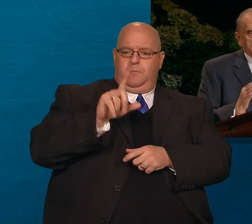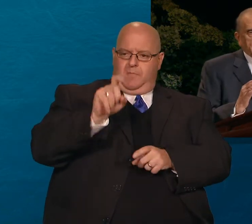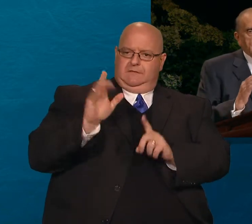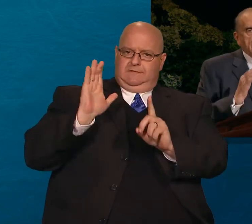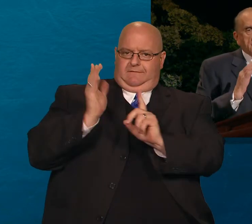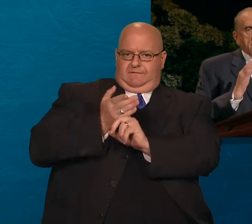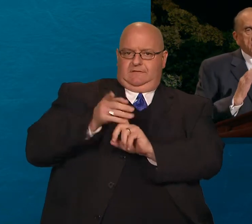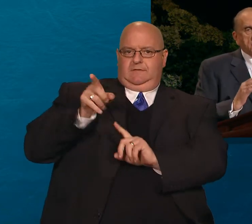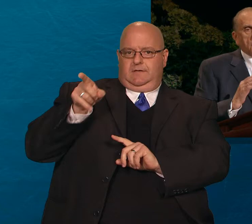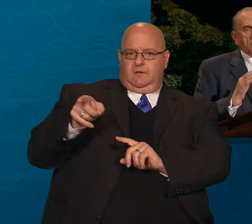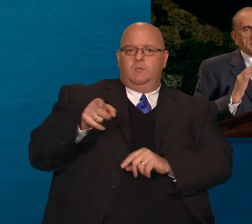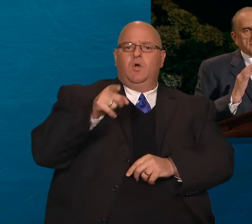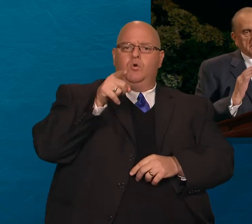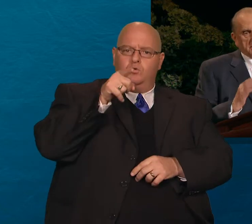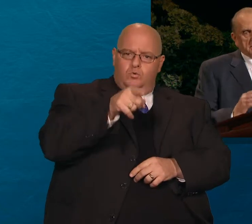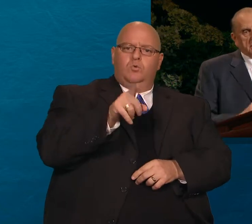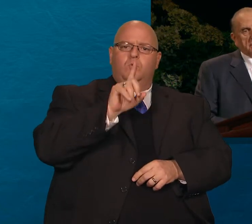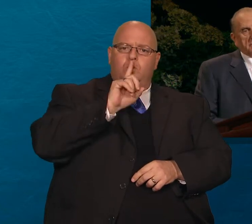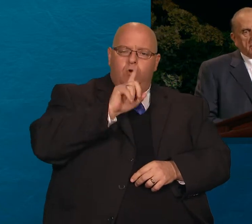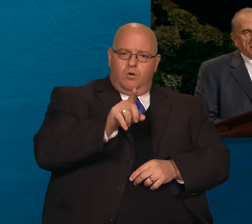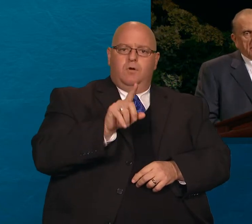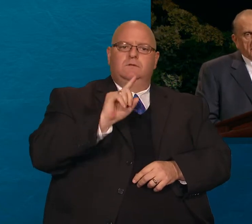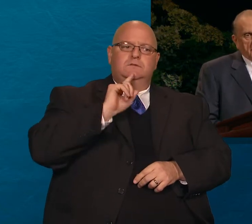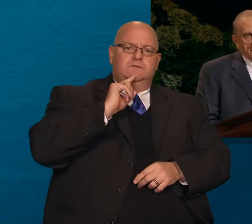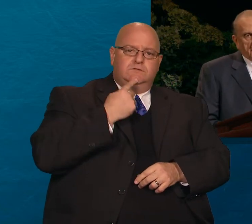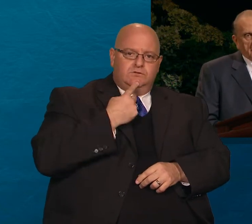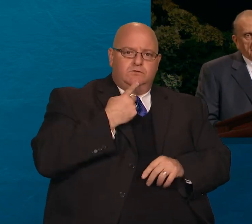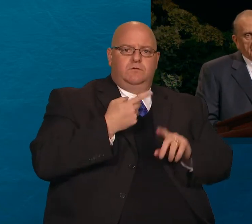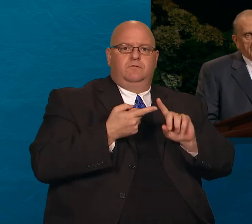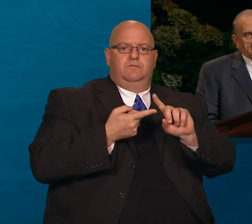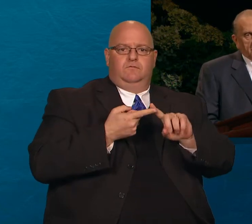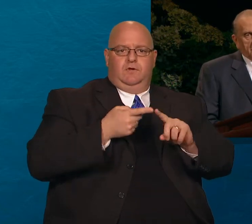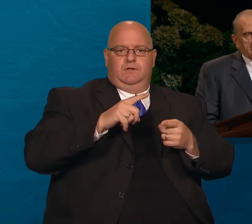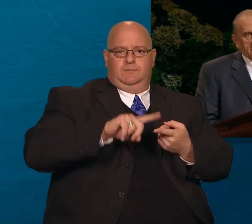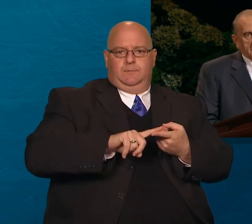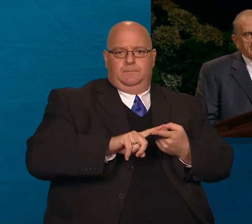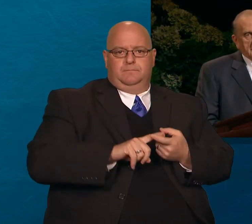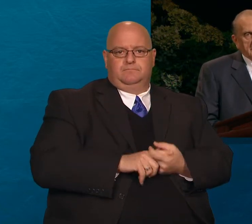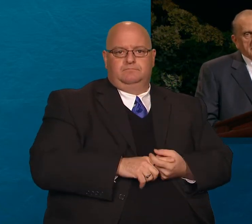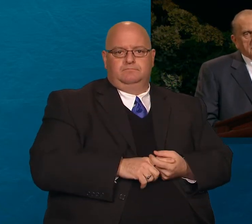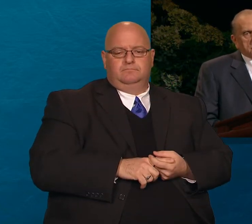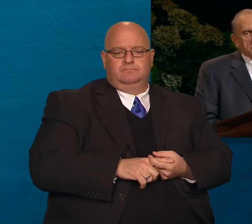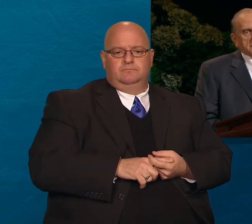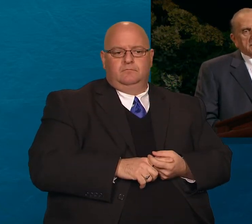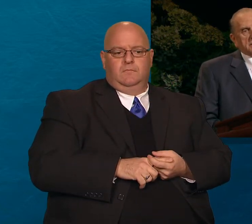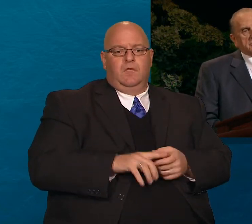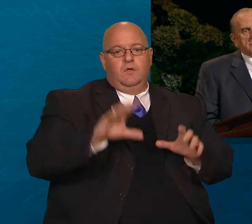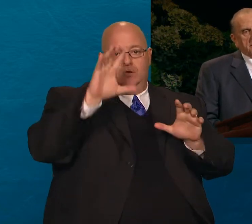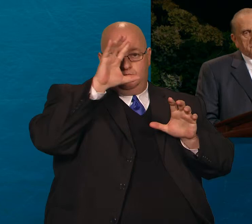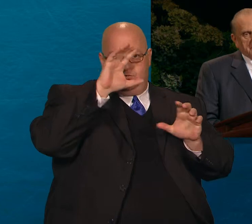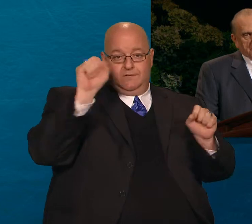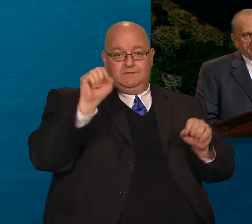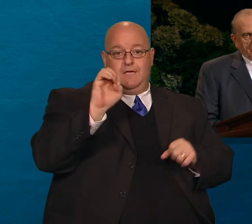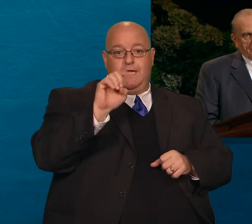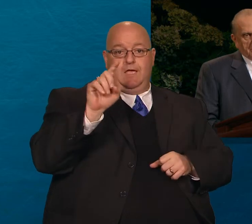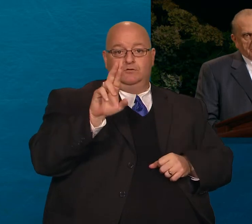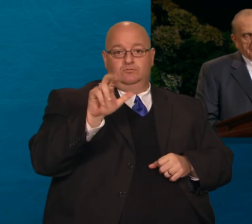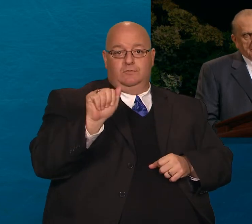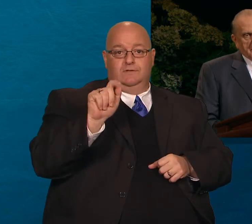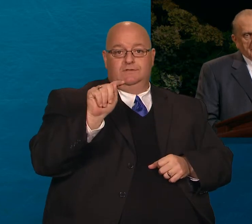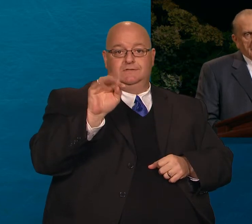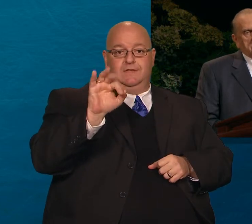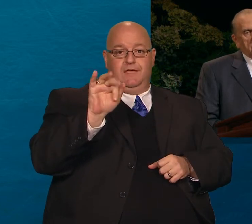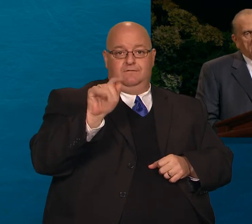him that you are his sincere friend." End quote. President Ezra Taft Benson